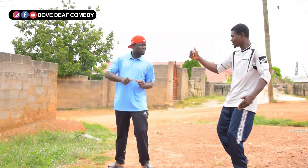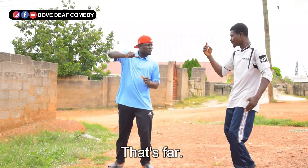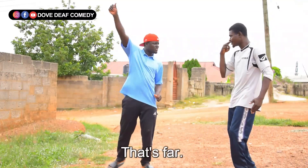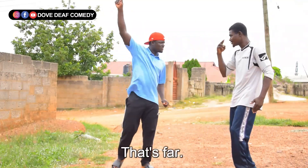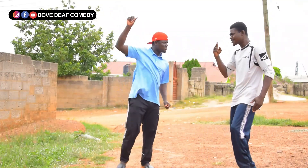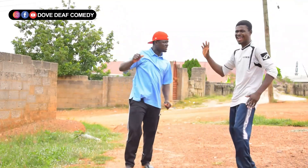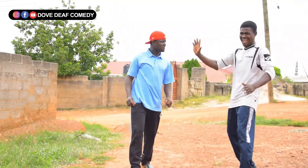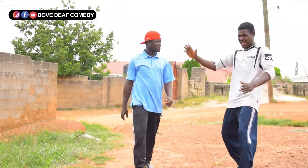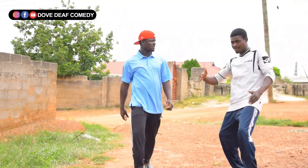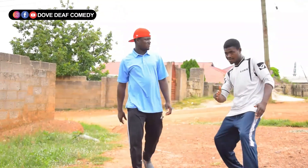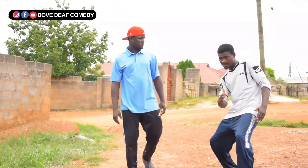That's far.